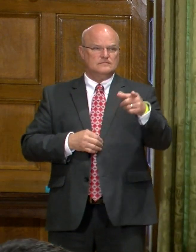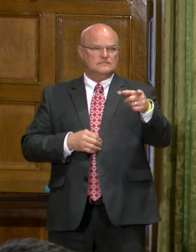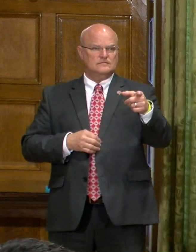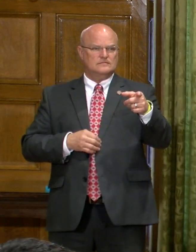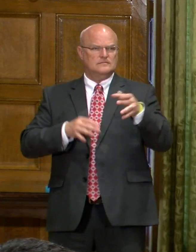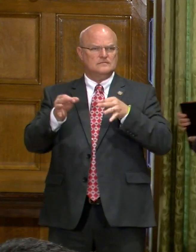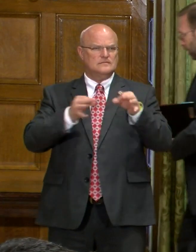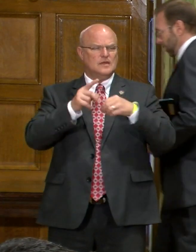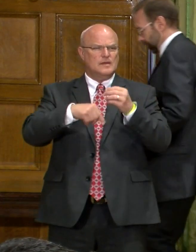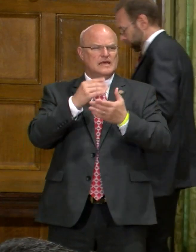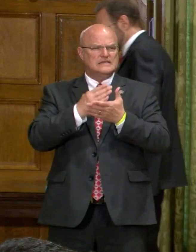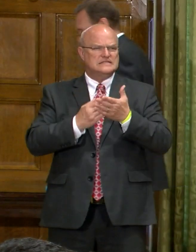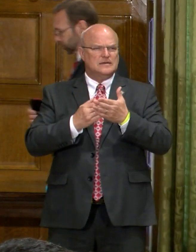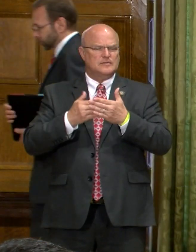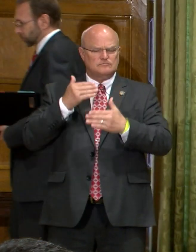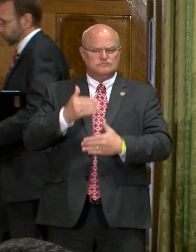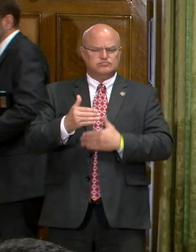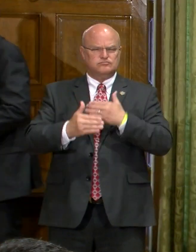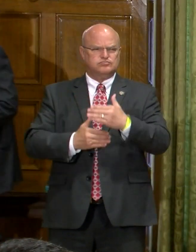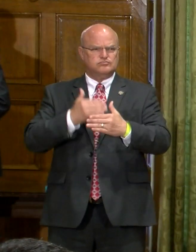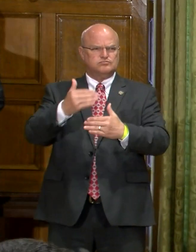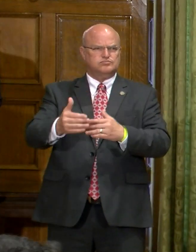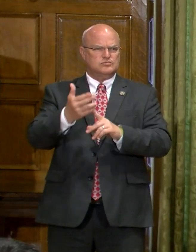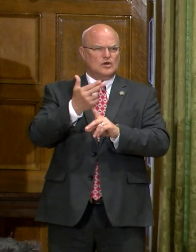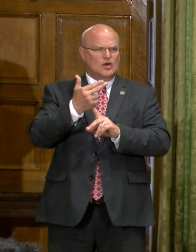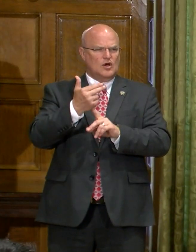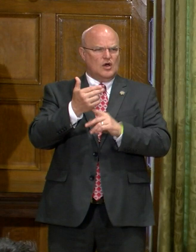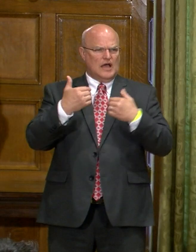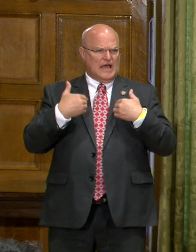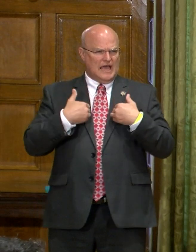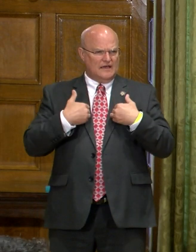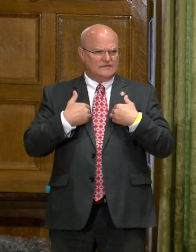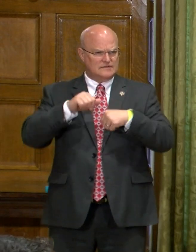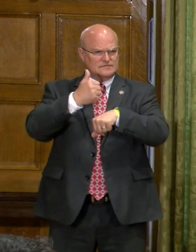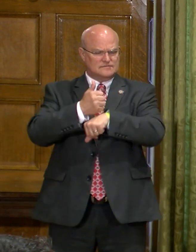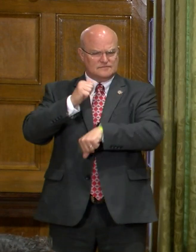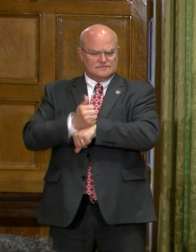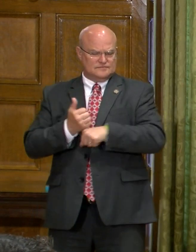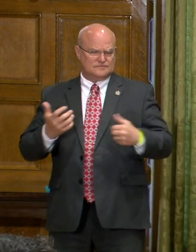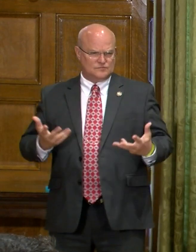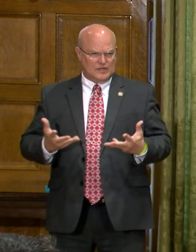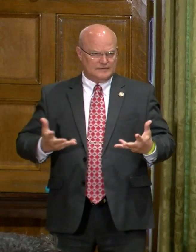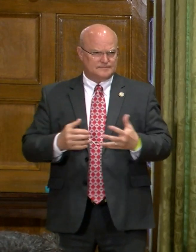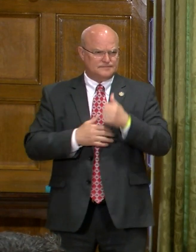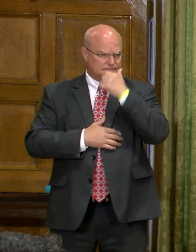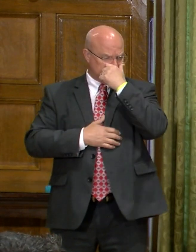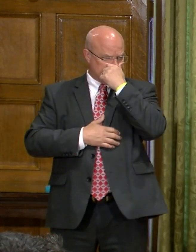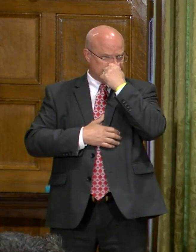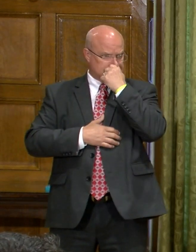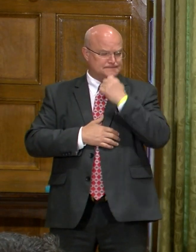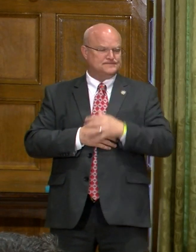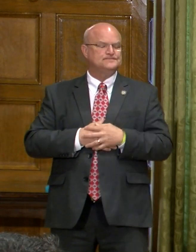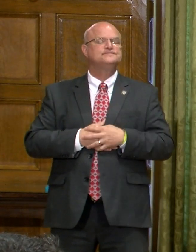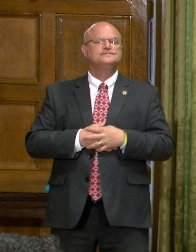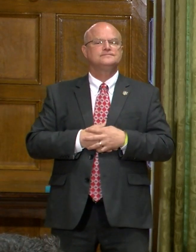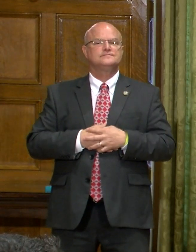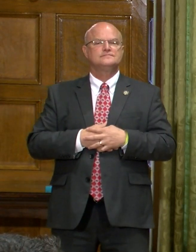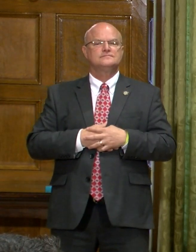Can you tell us about some of the protocols the lodges and hotels will be putting into place?